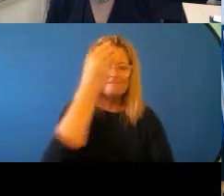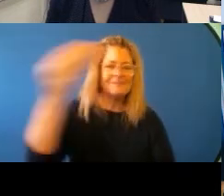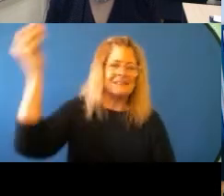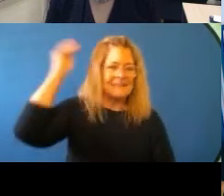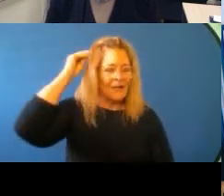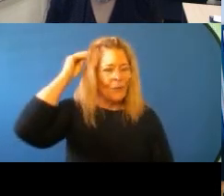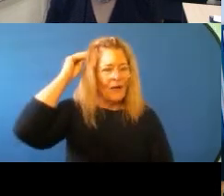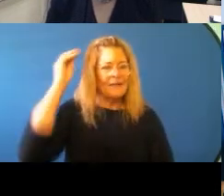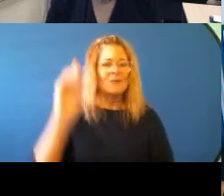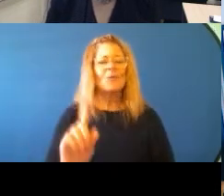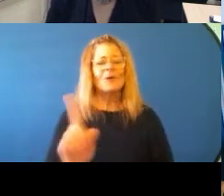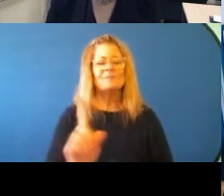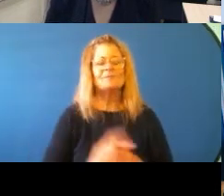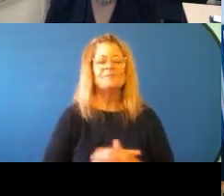today?